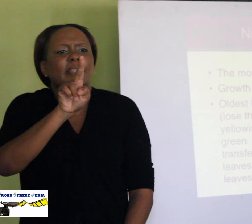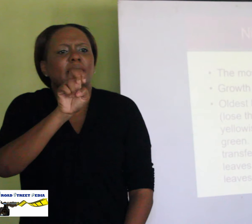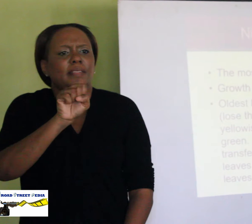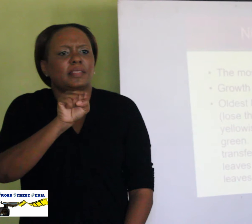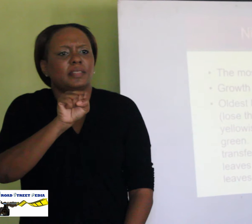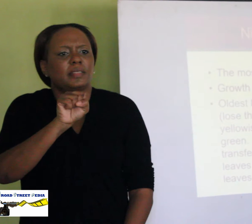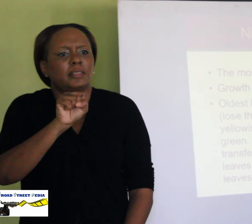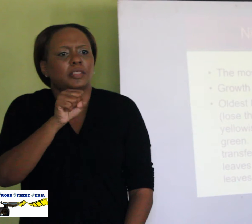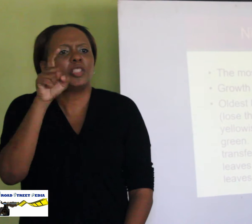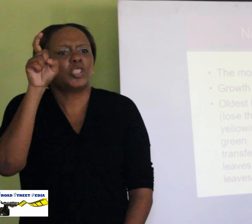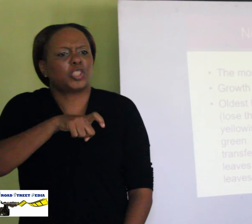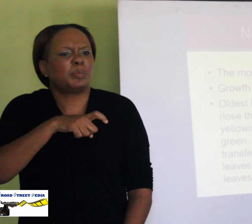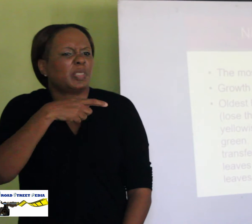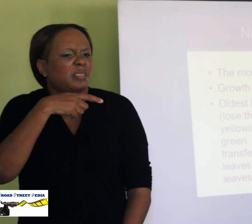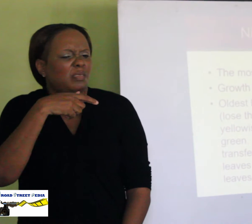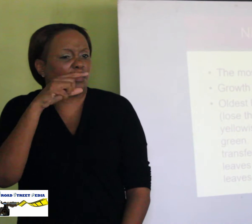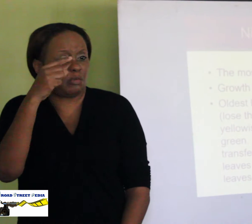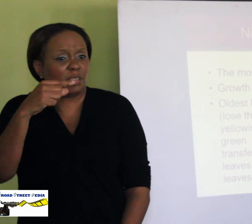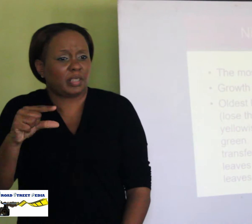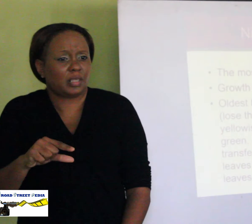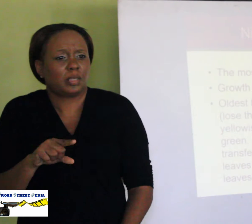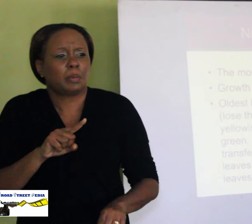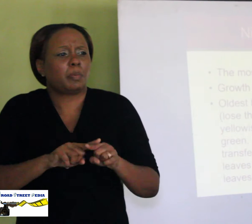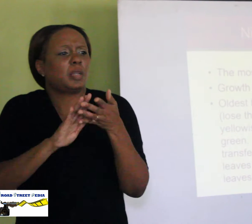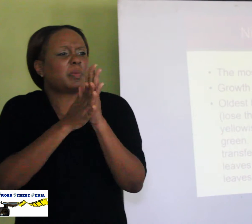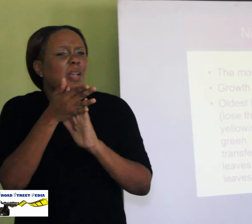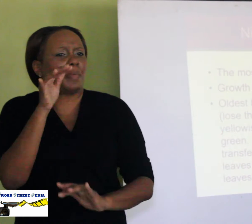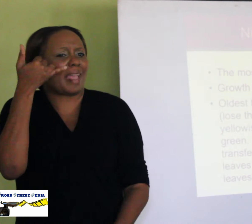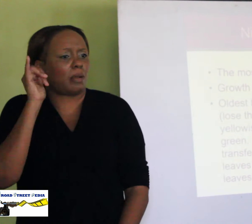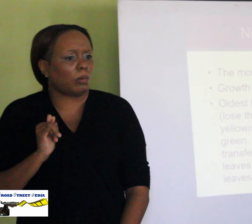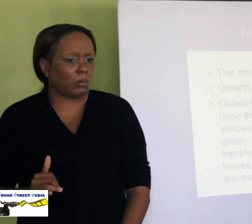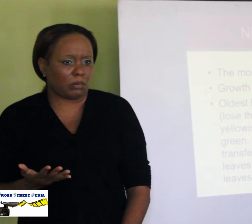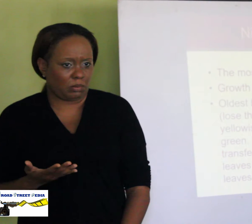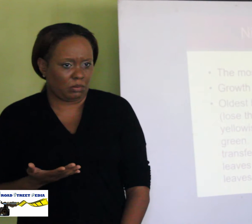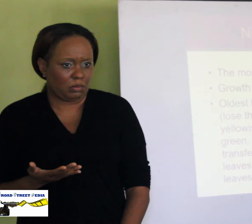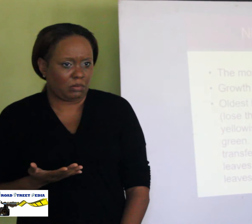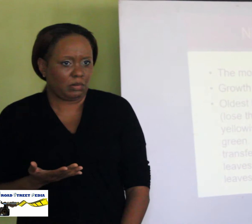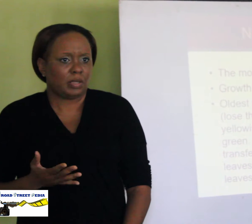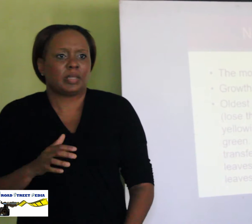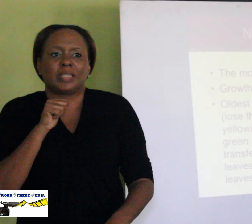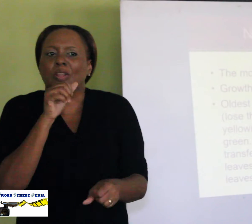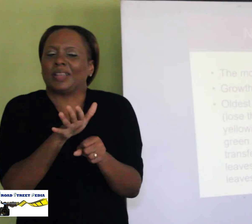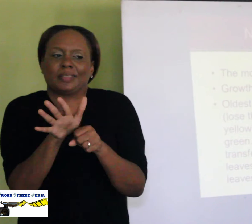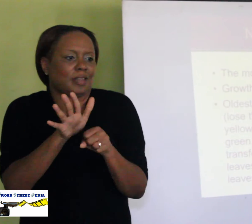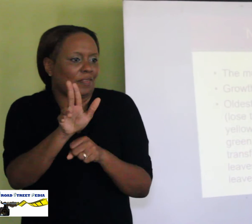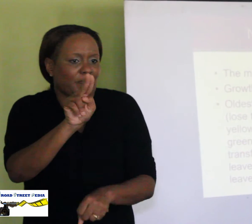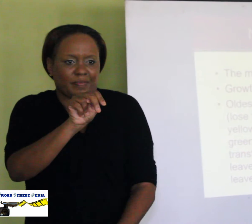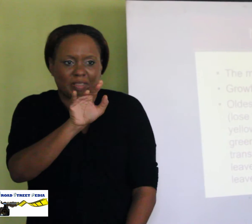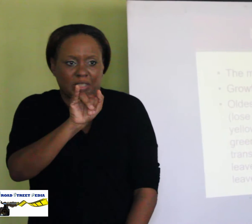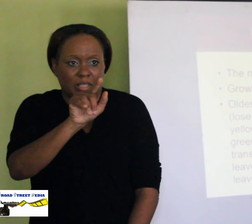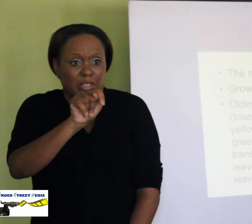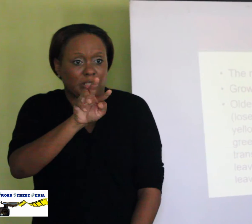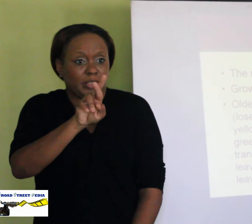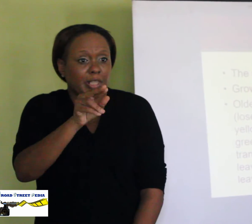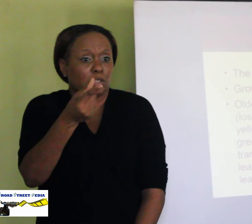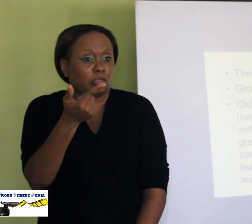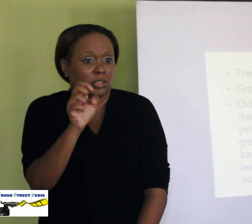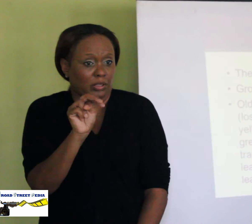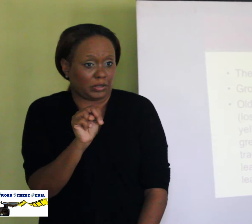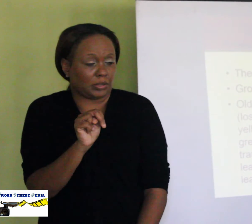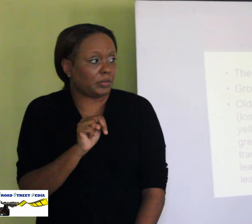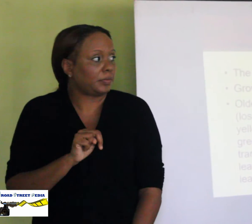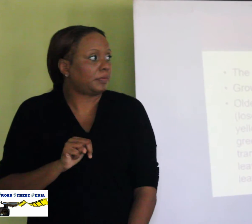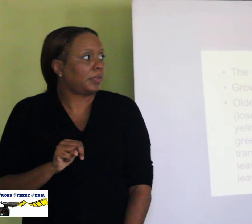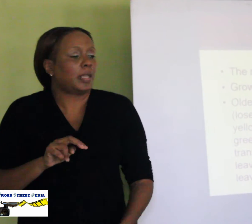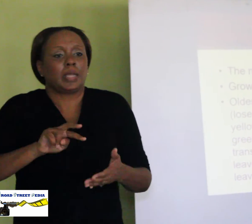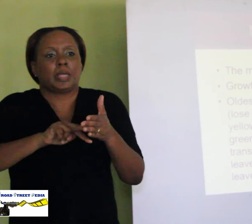or what people may call pale. Also, you will notice that there is no vegetative growth in